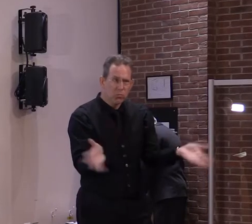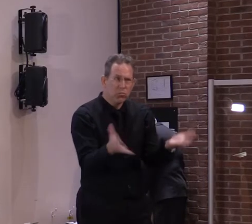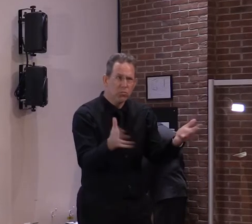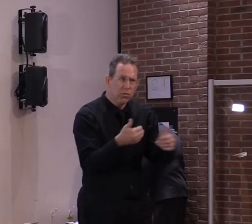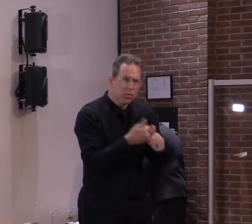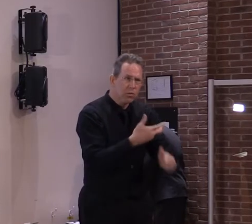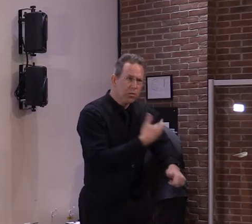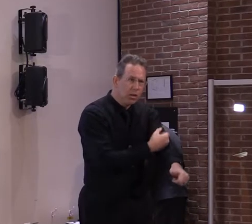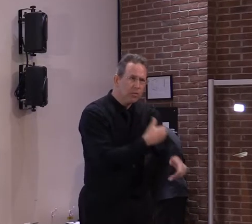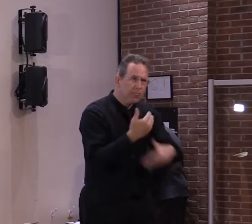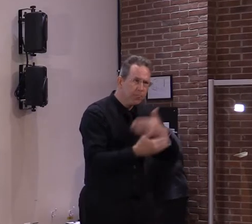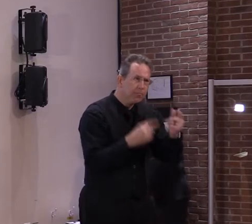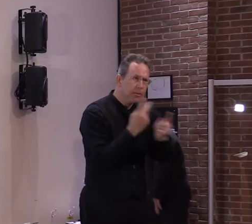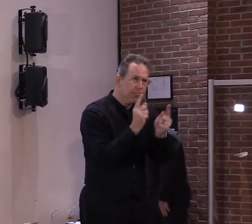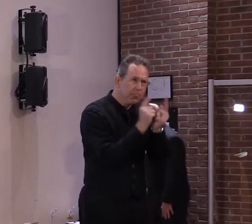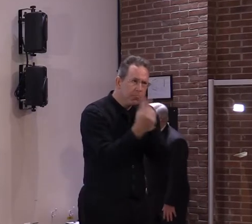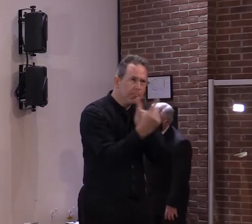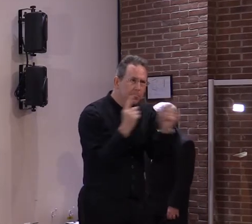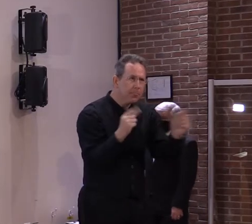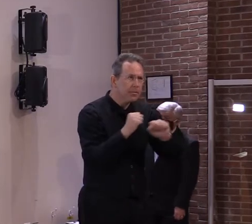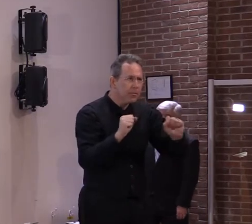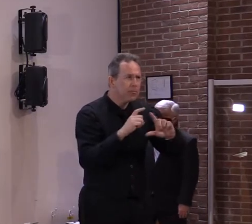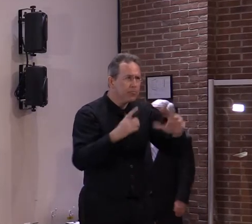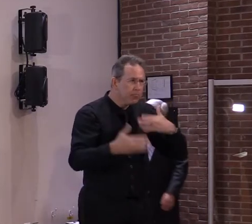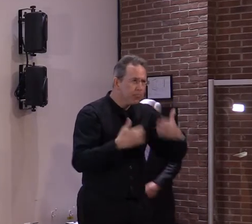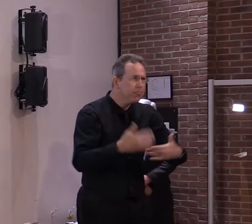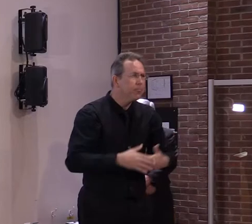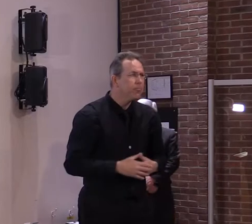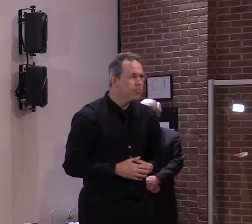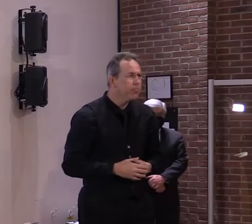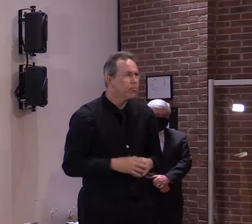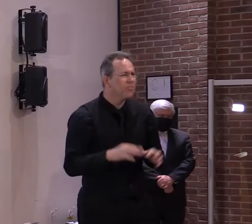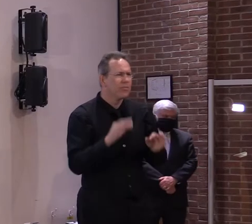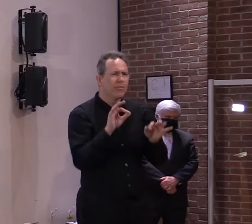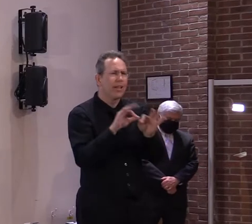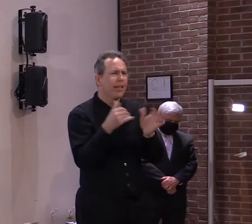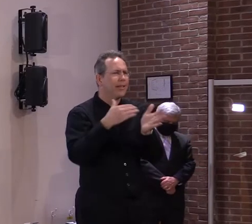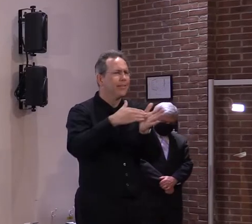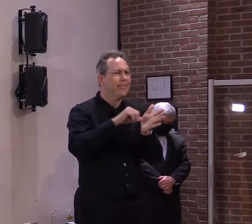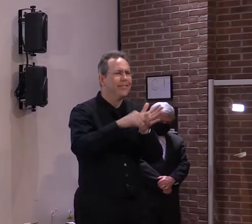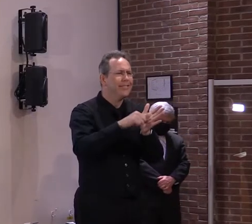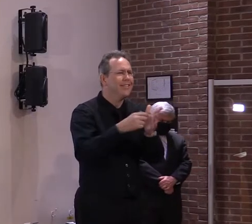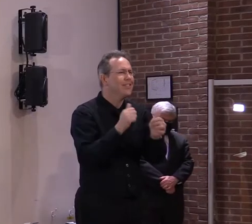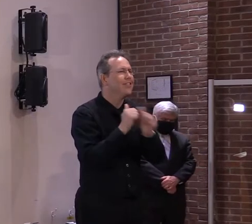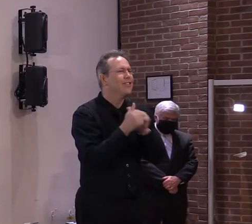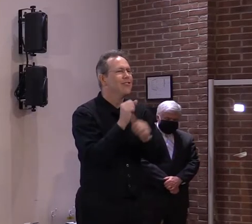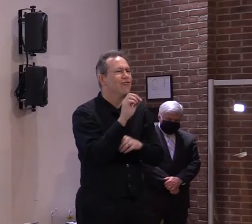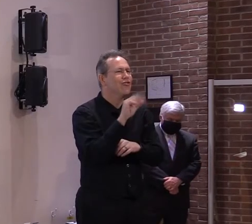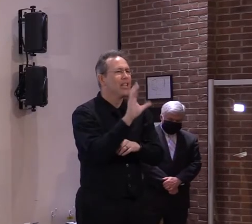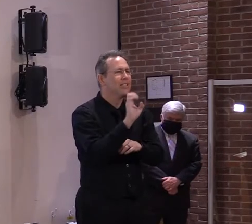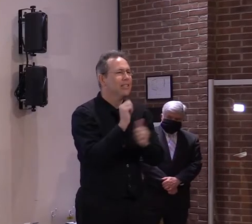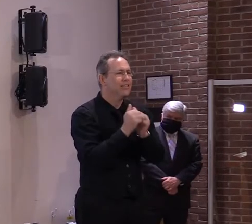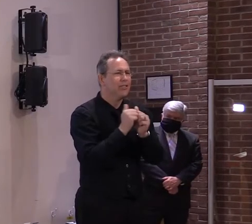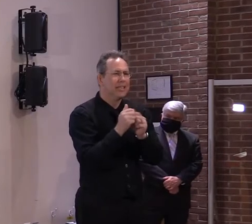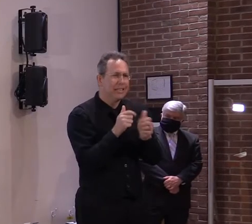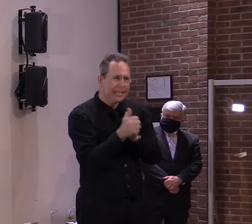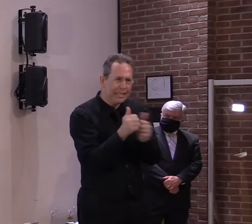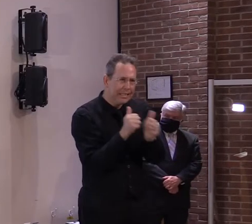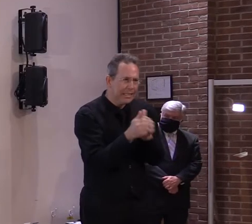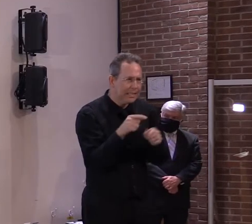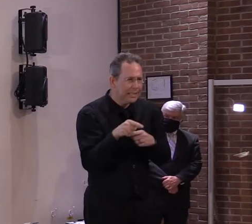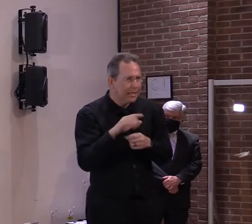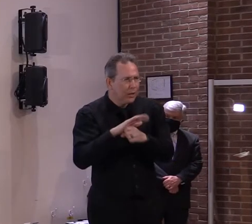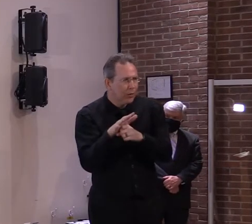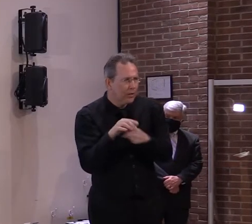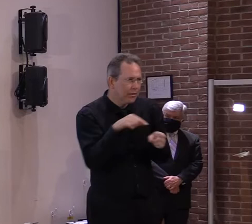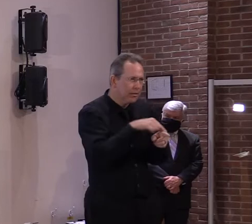to play our role in this race to get more and more people vaccinated. Fortunately, we're not seeing a lot